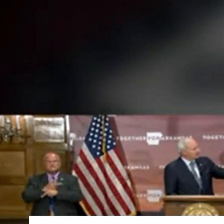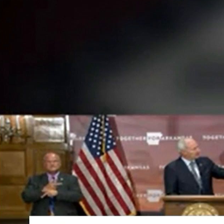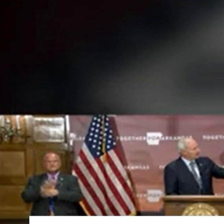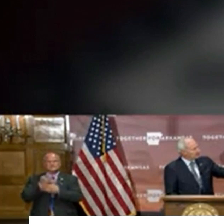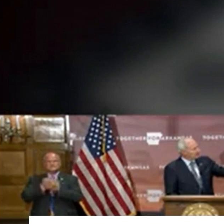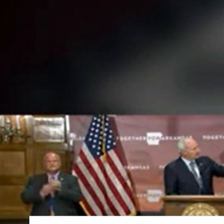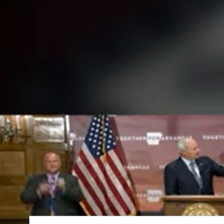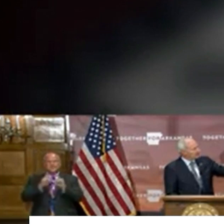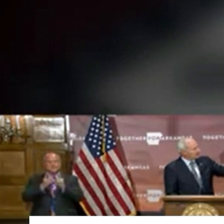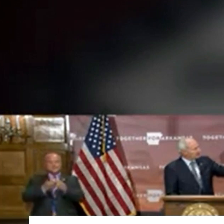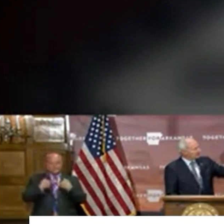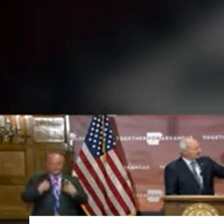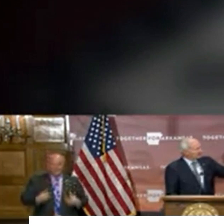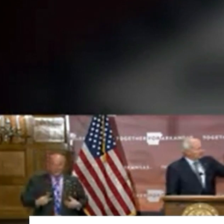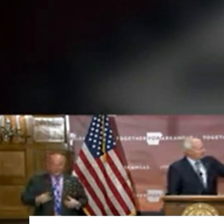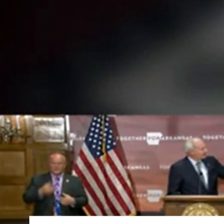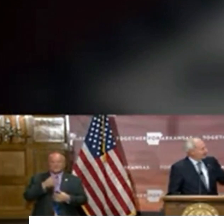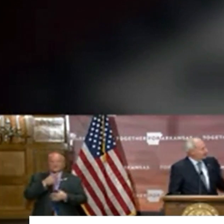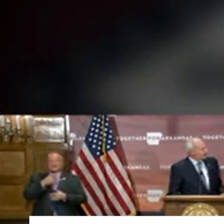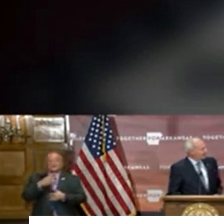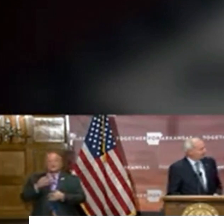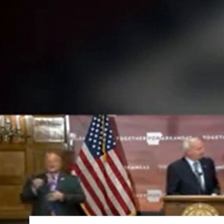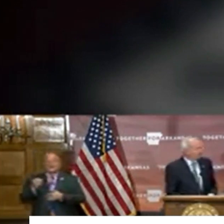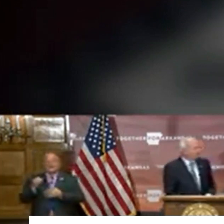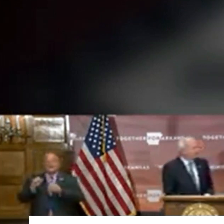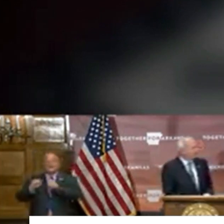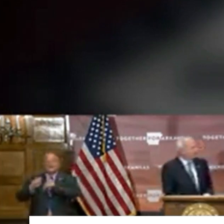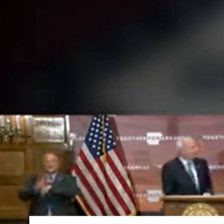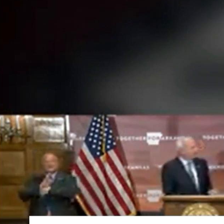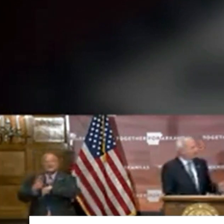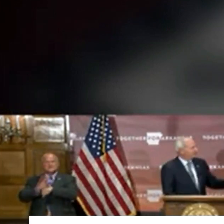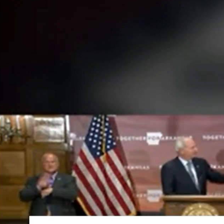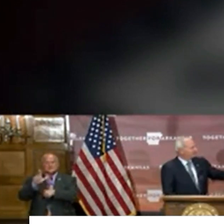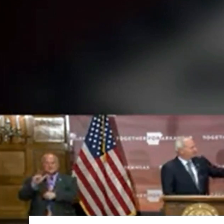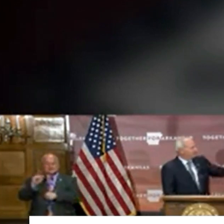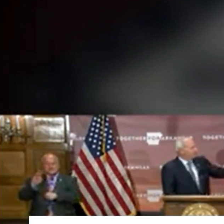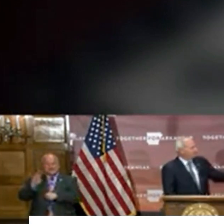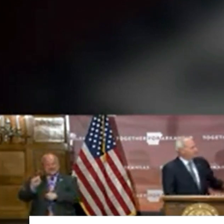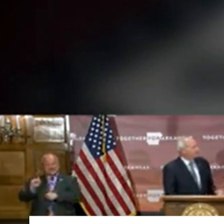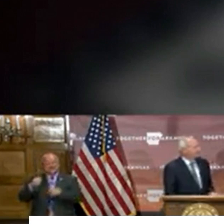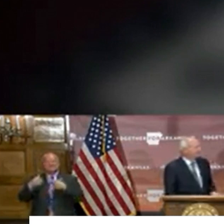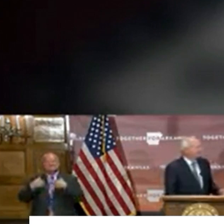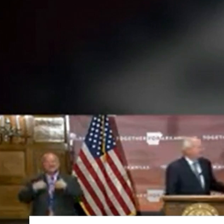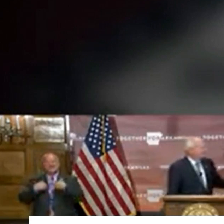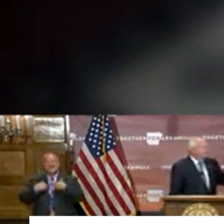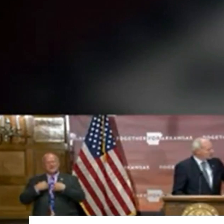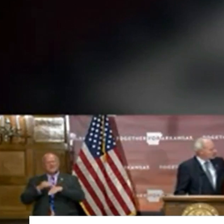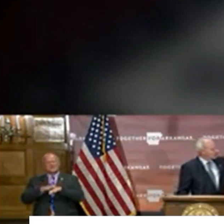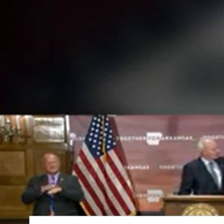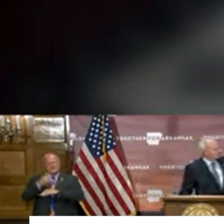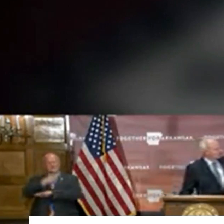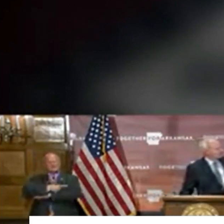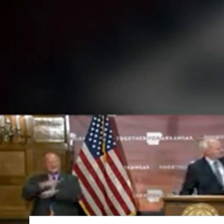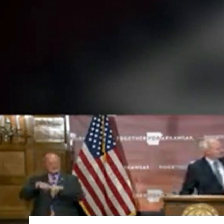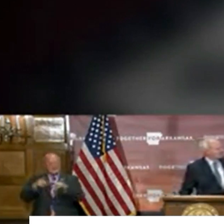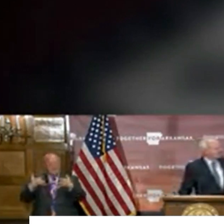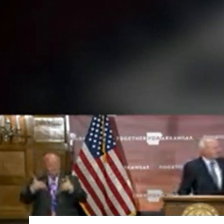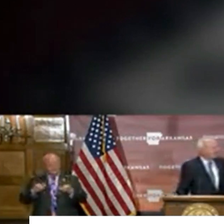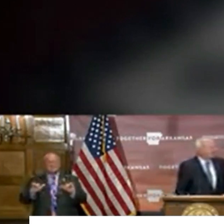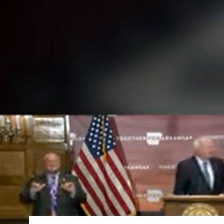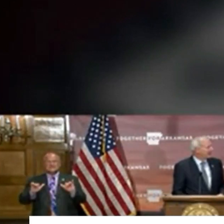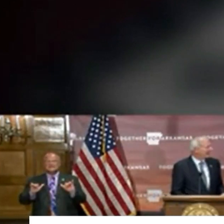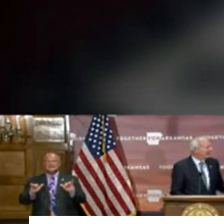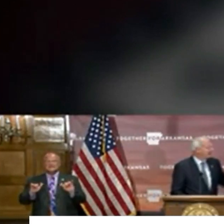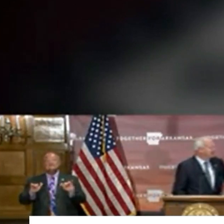both the Department of Health and the commercial labs had a slower day, but we're still, even with that,